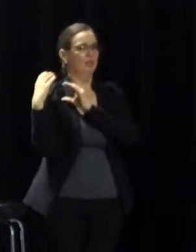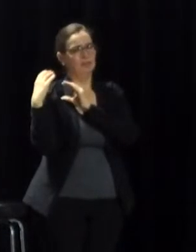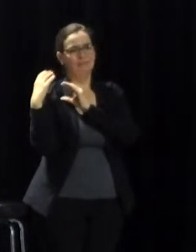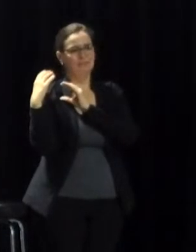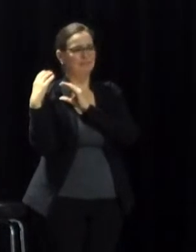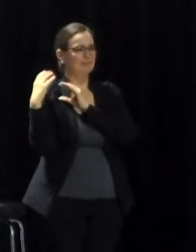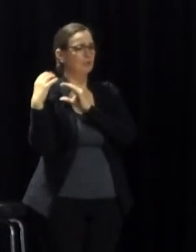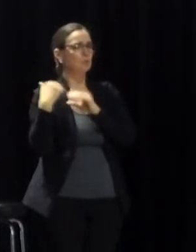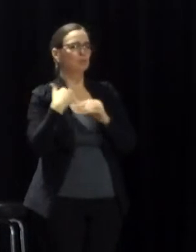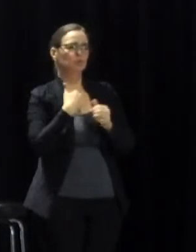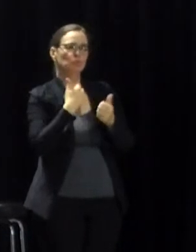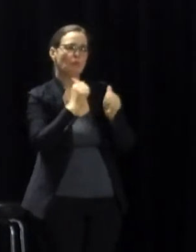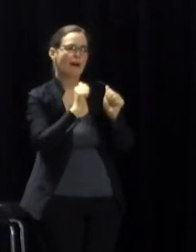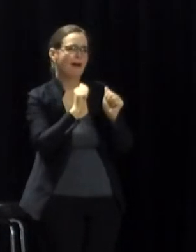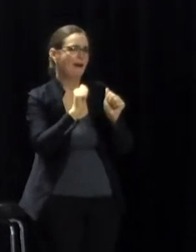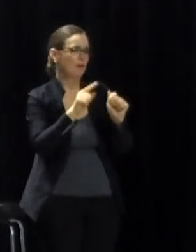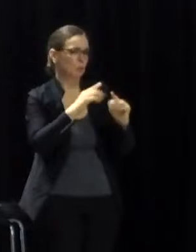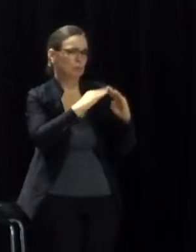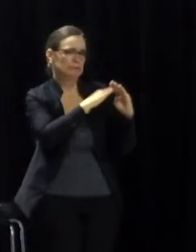folks, to